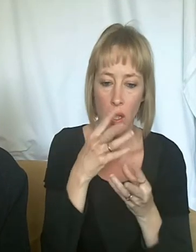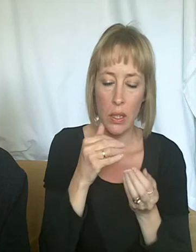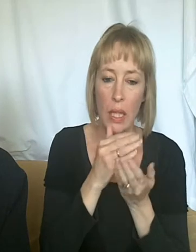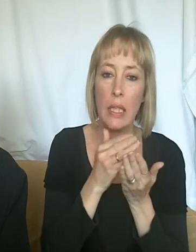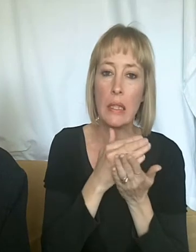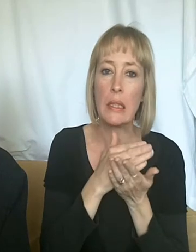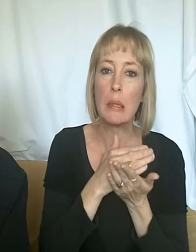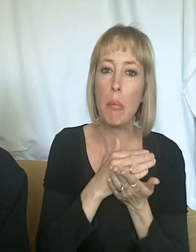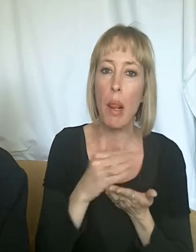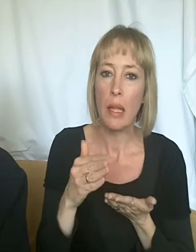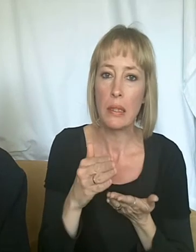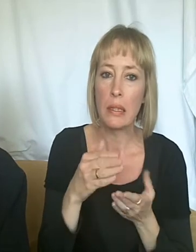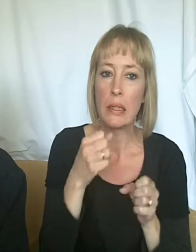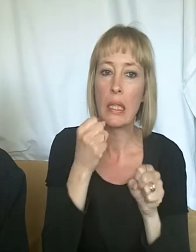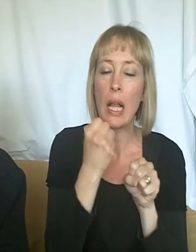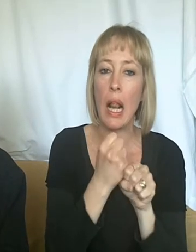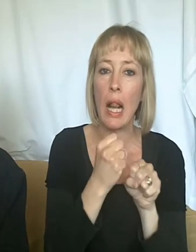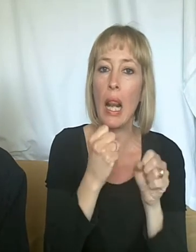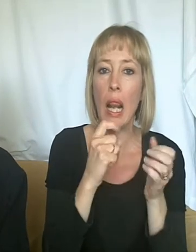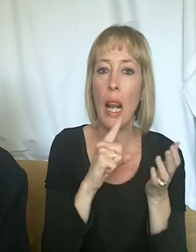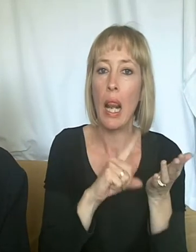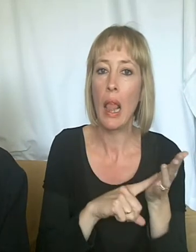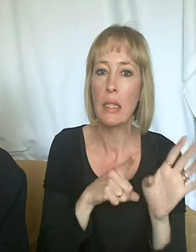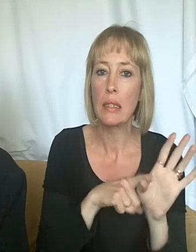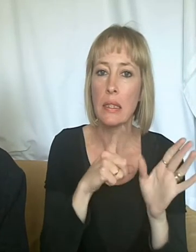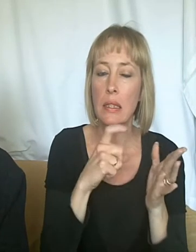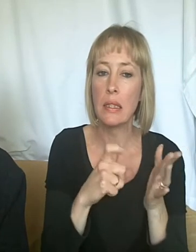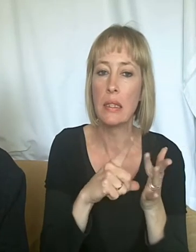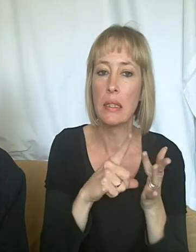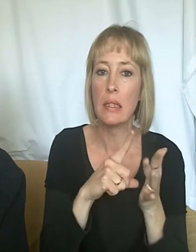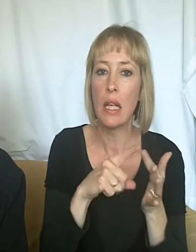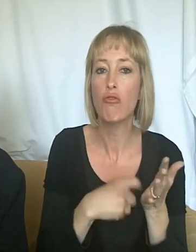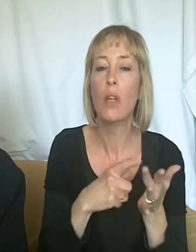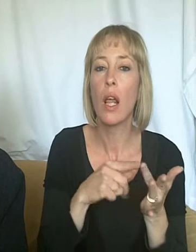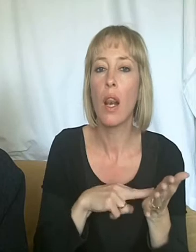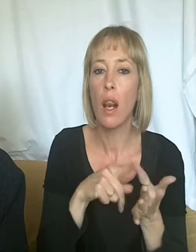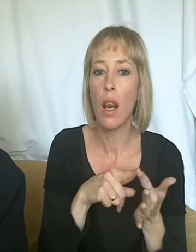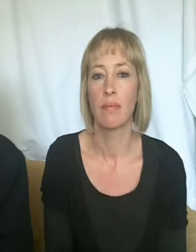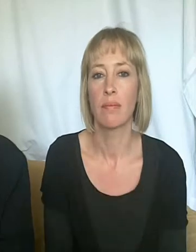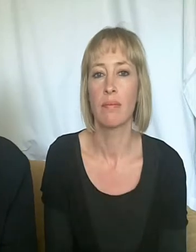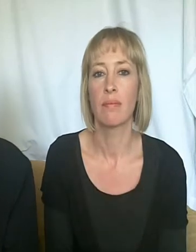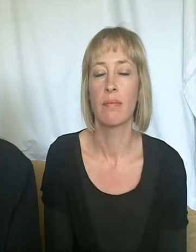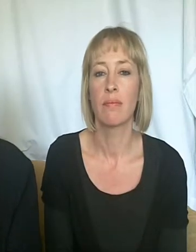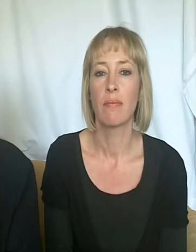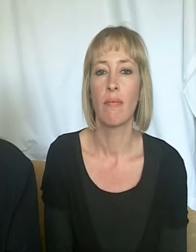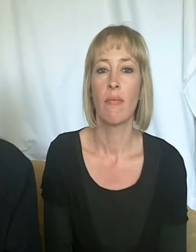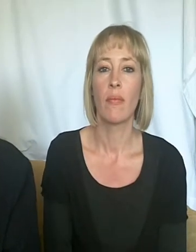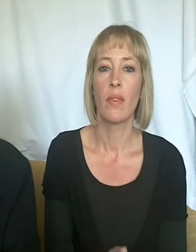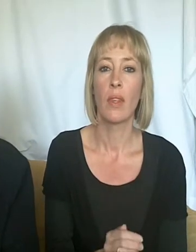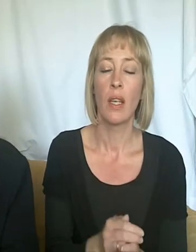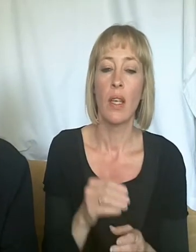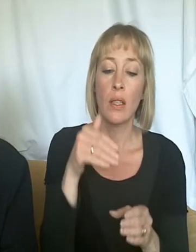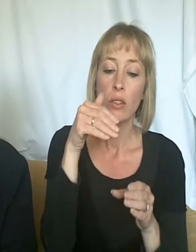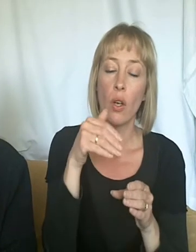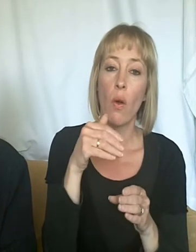the glycerine into water vapor, and on the water vapor is some nicotine, which makes it